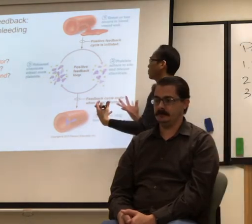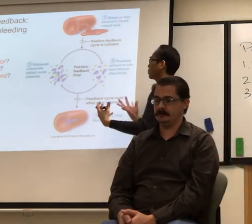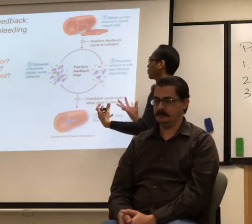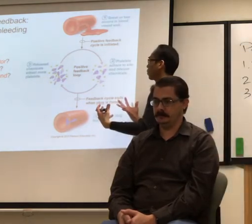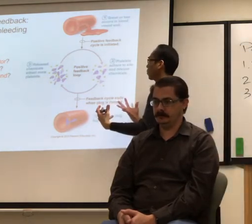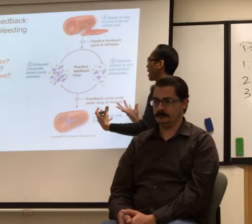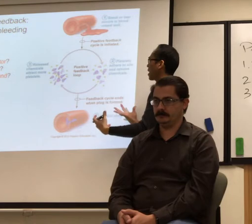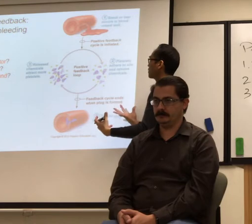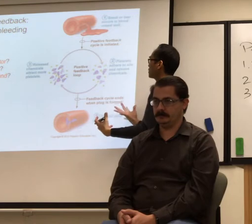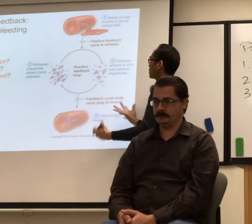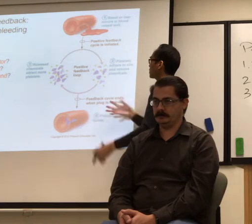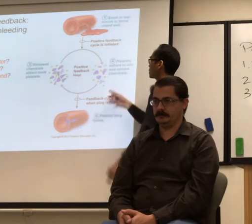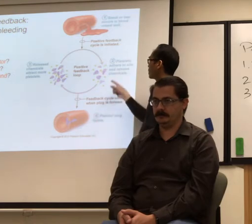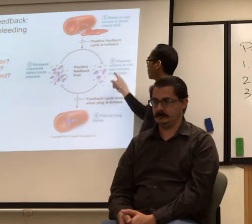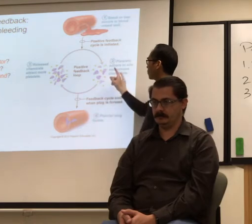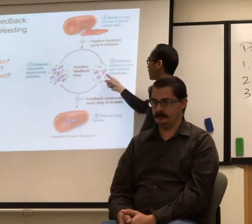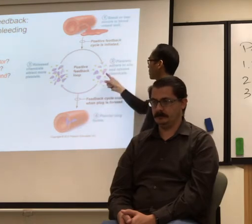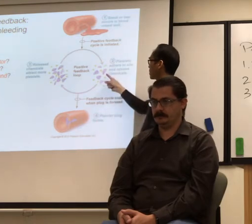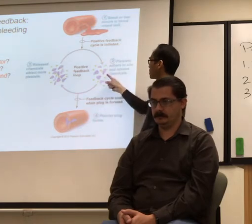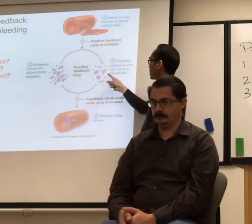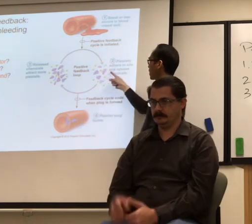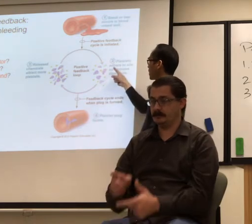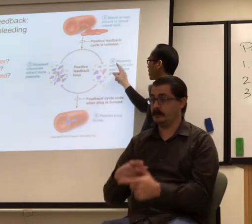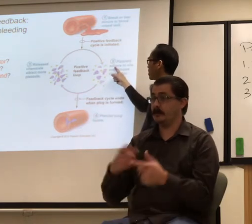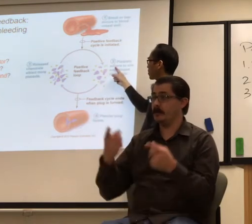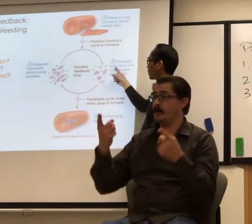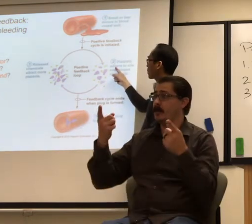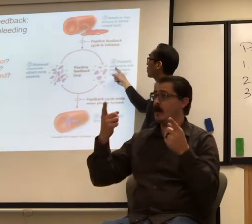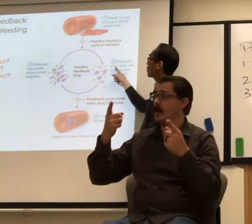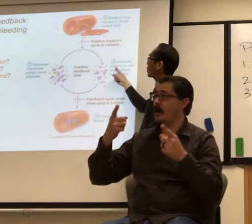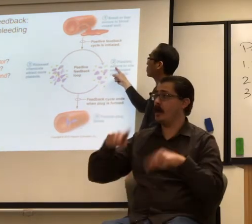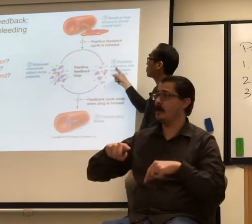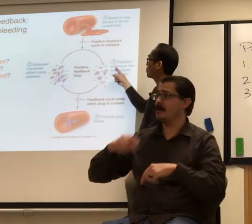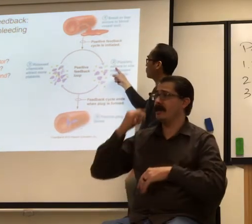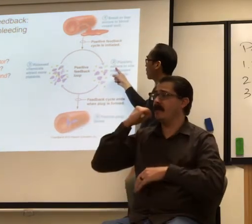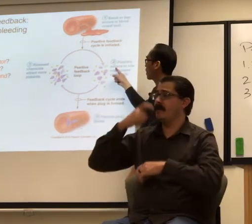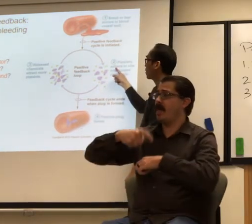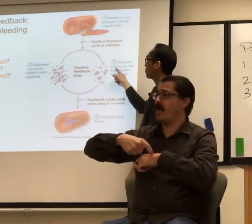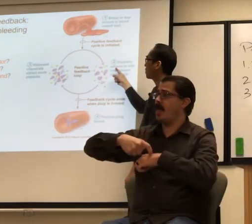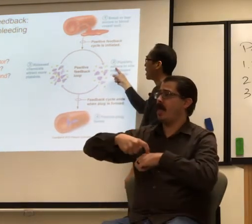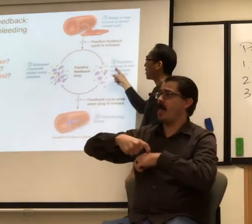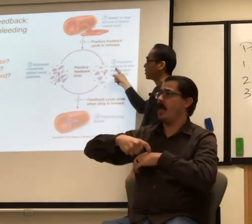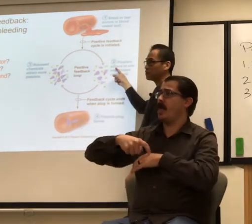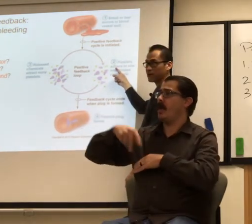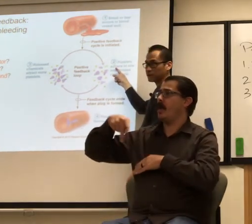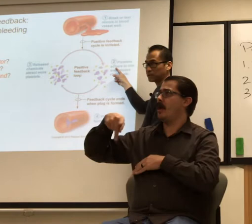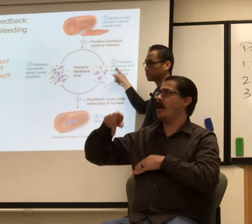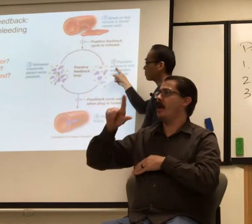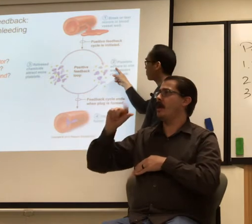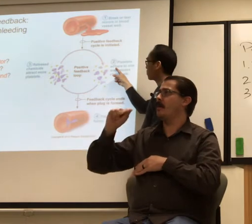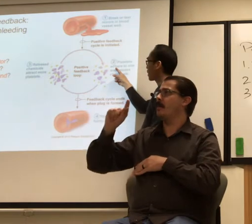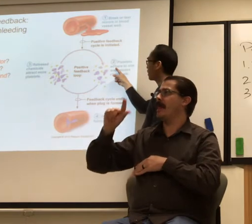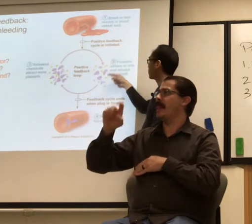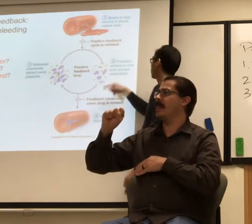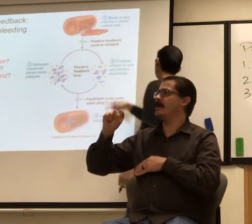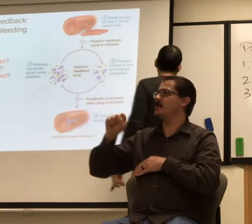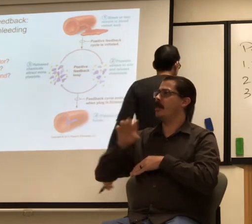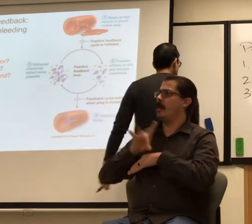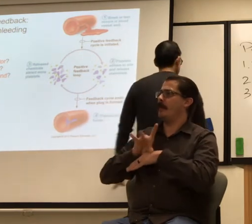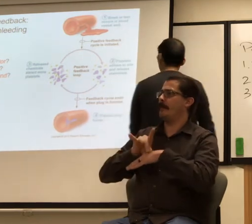So, what happens is platelets adhere to the damaged vessel.